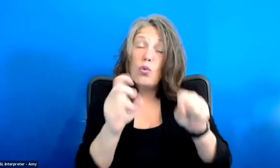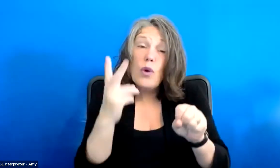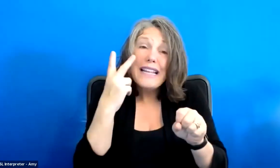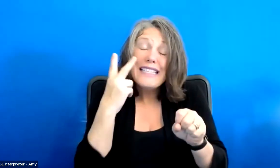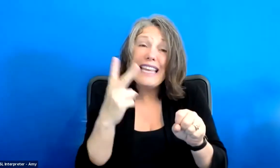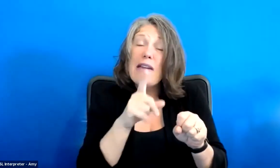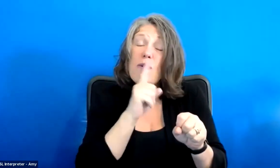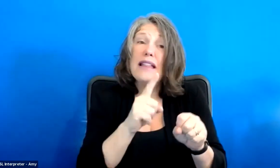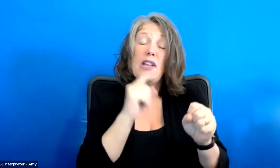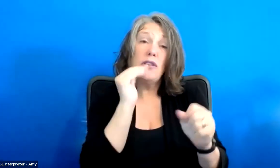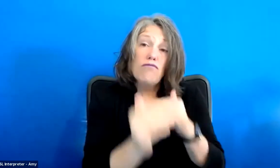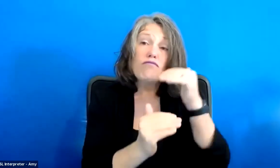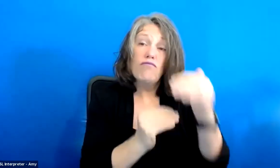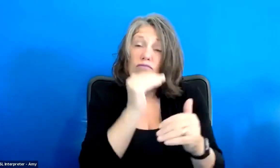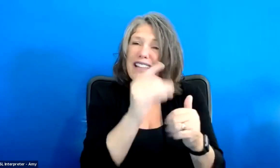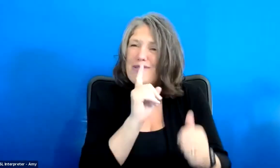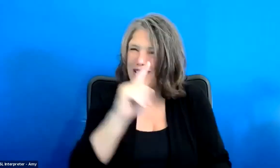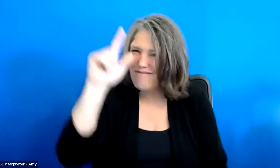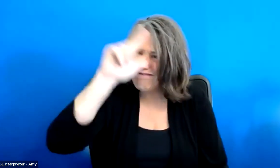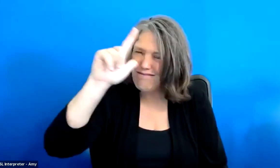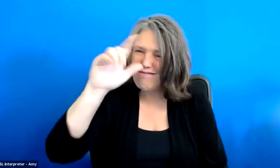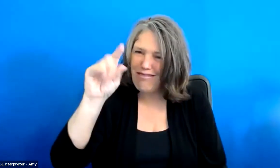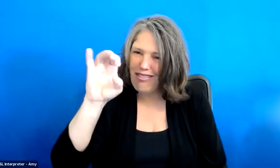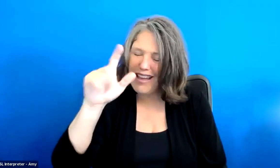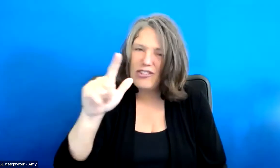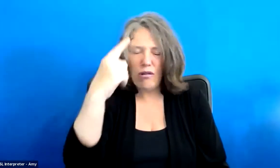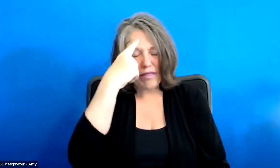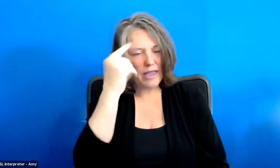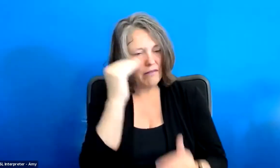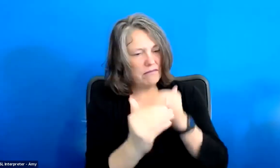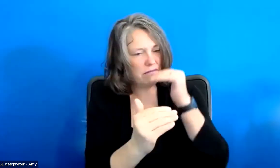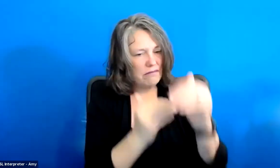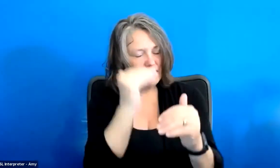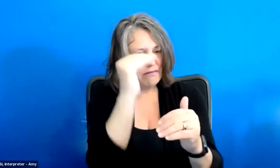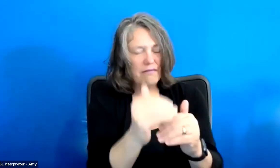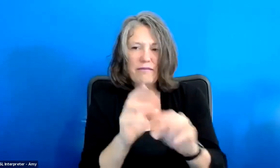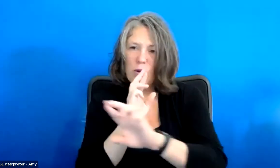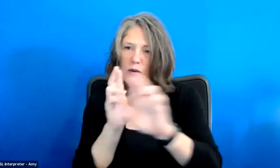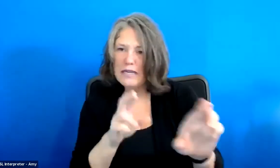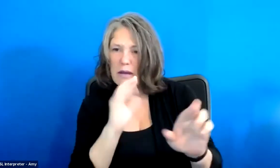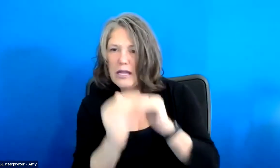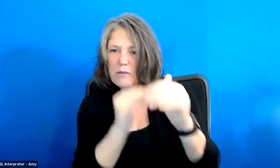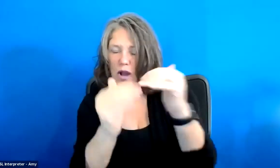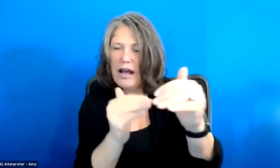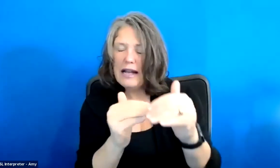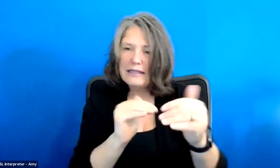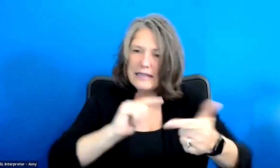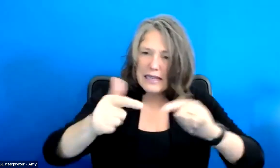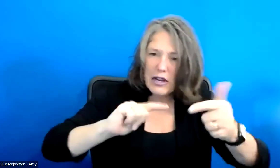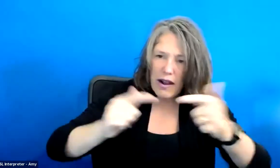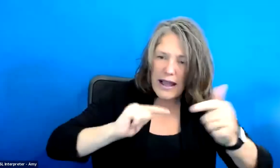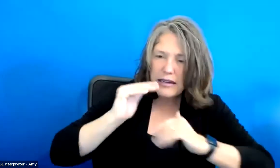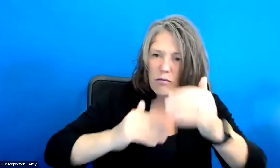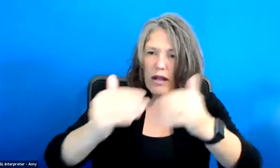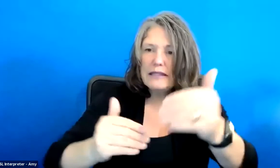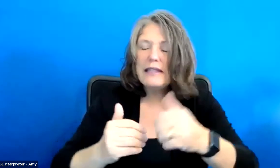just goes through this logical thinking process, response process, interactive